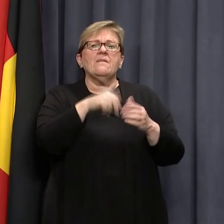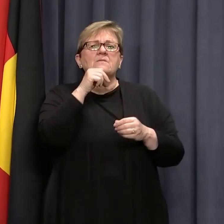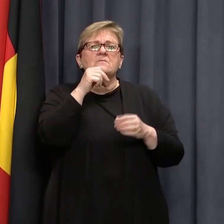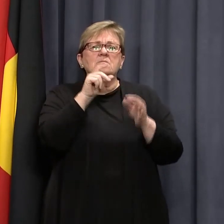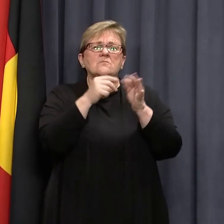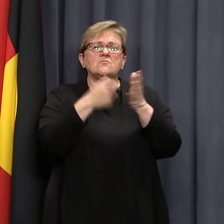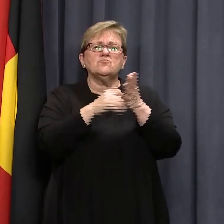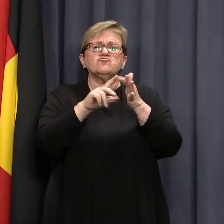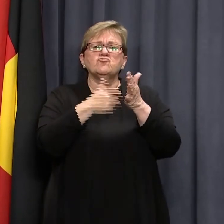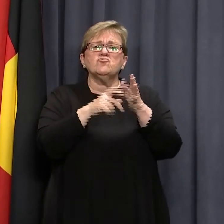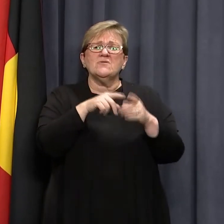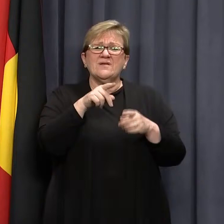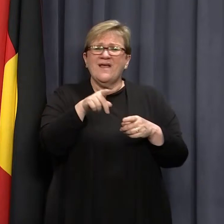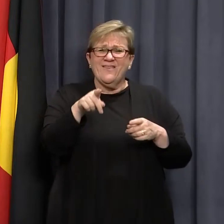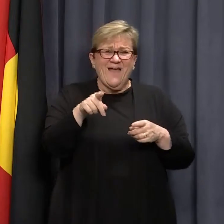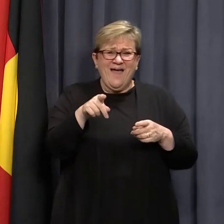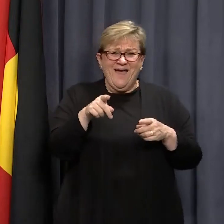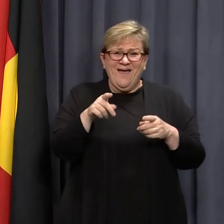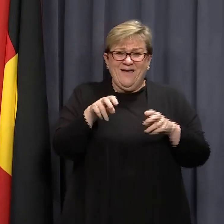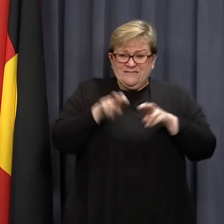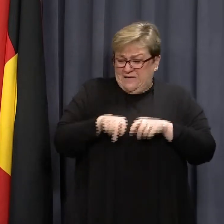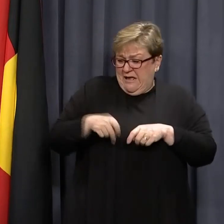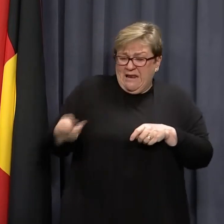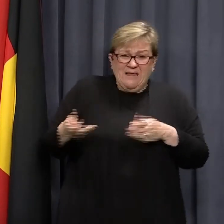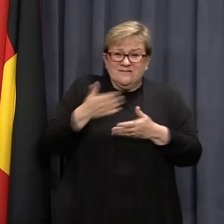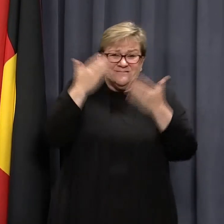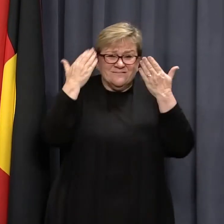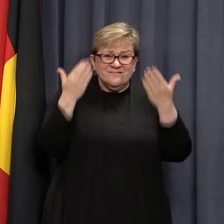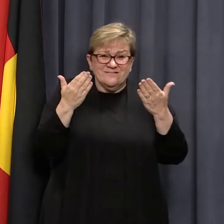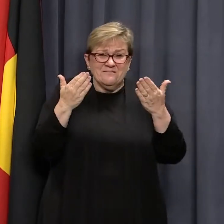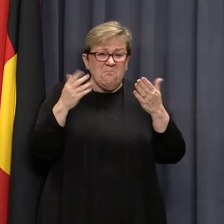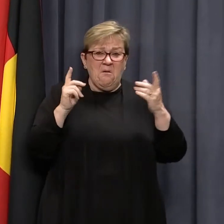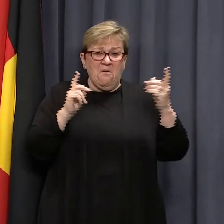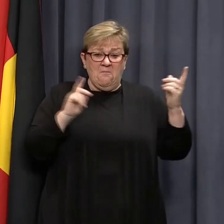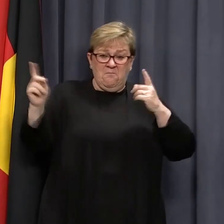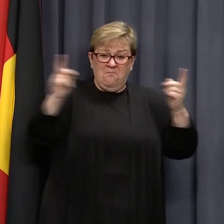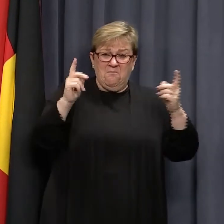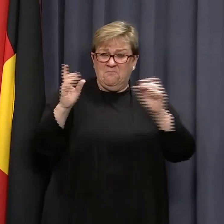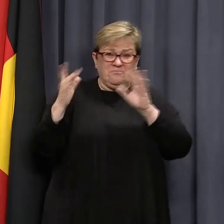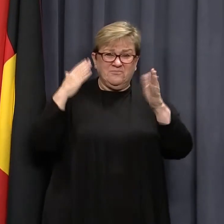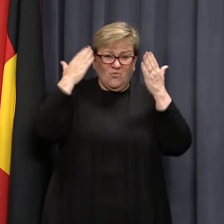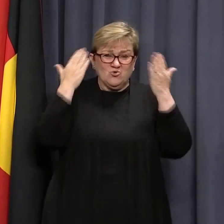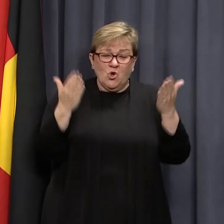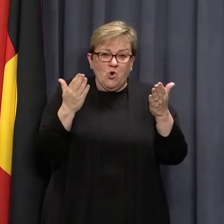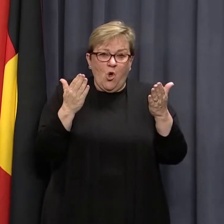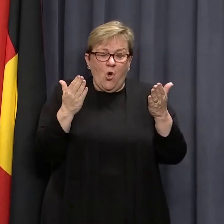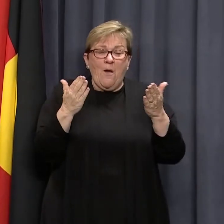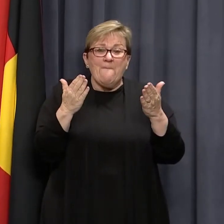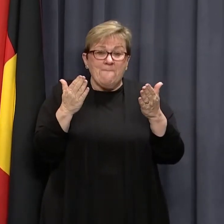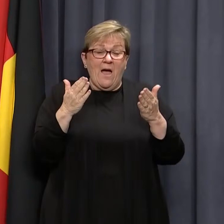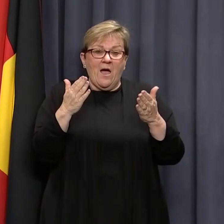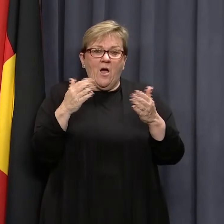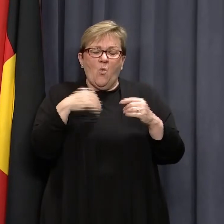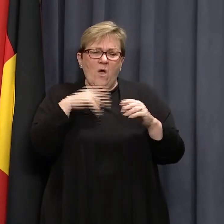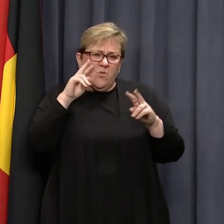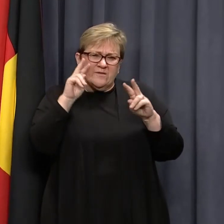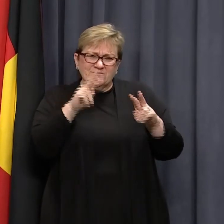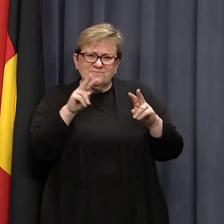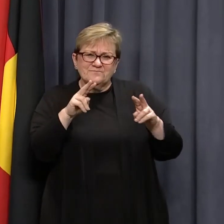brewery. They had limited contact. We still don't know exactly what contact they had, but certainly from our review